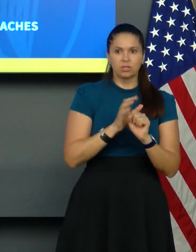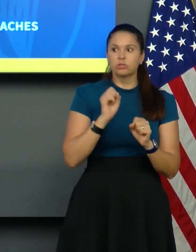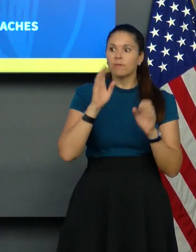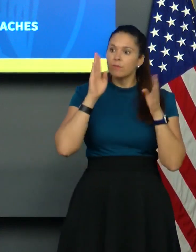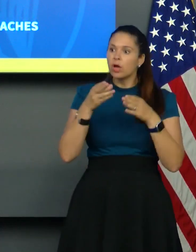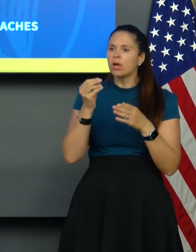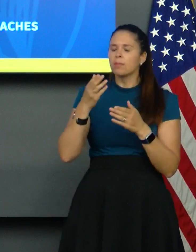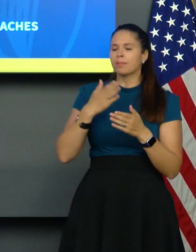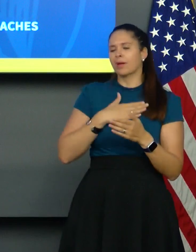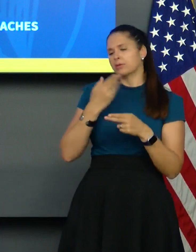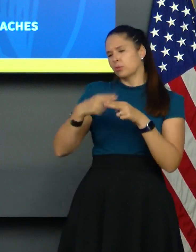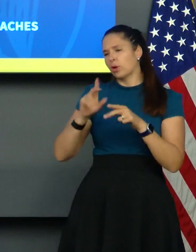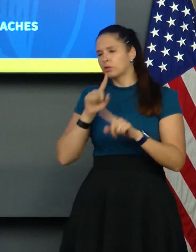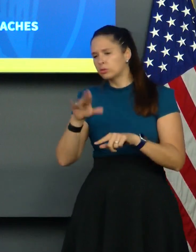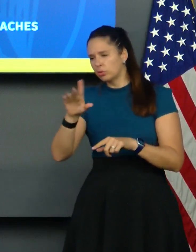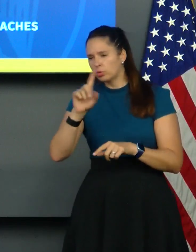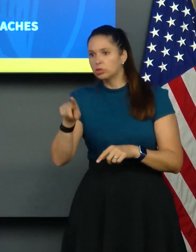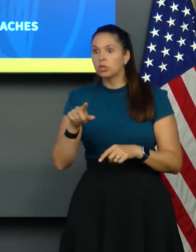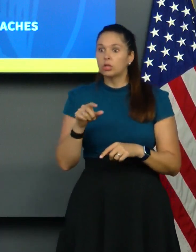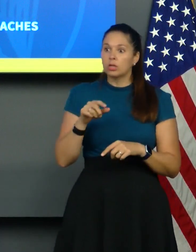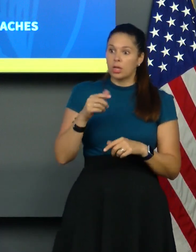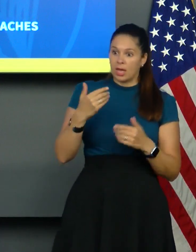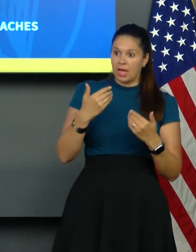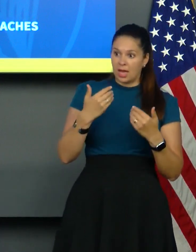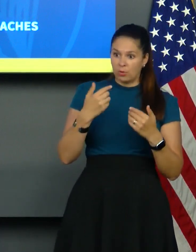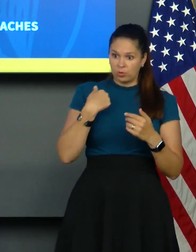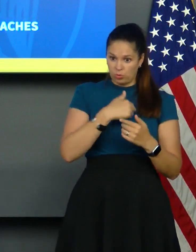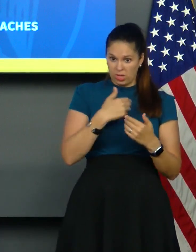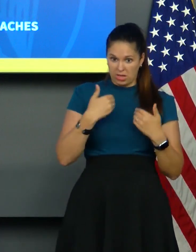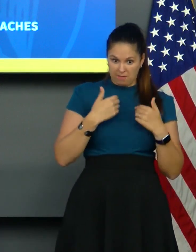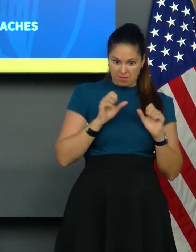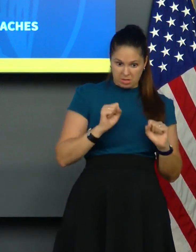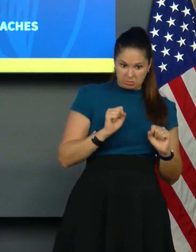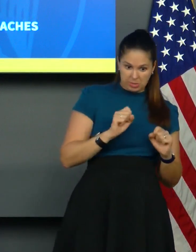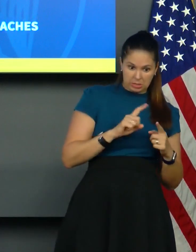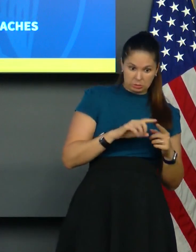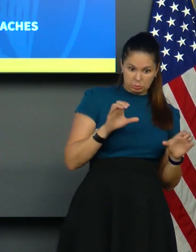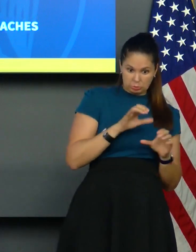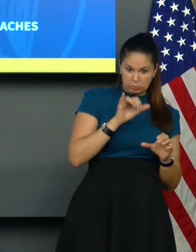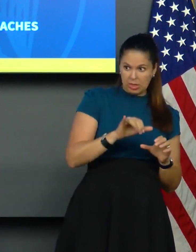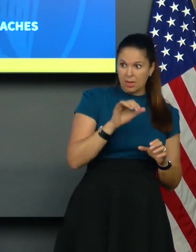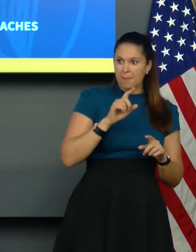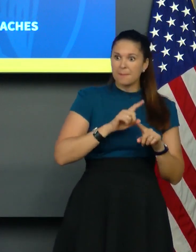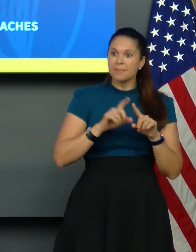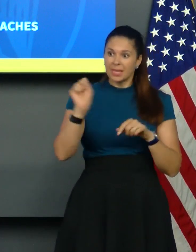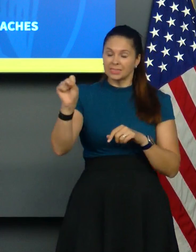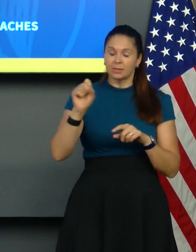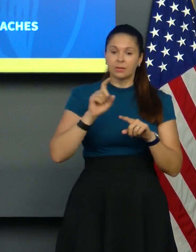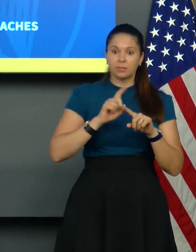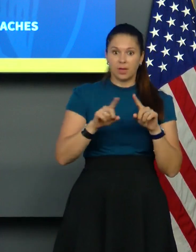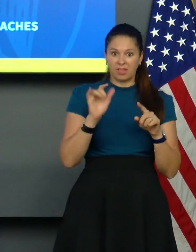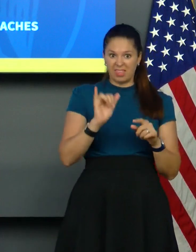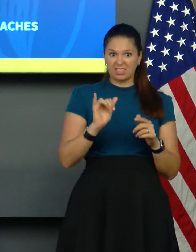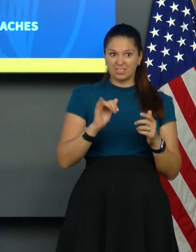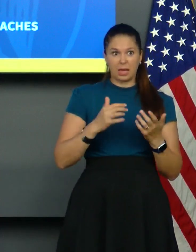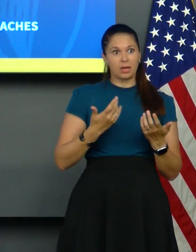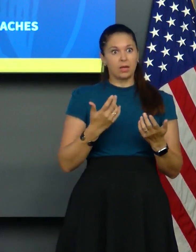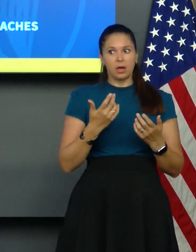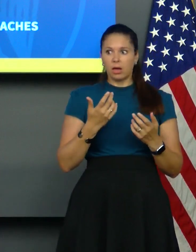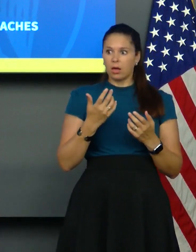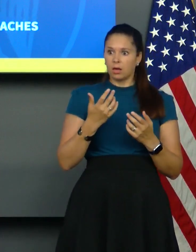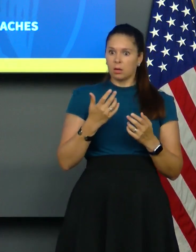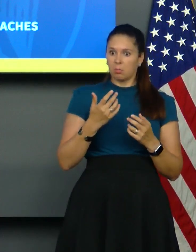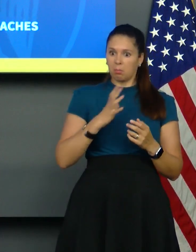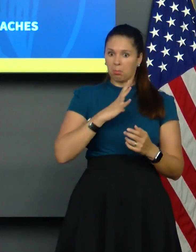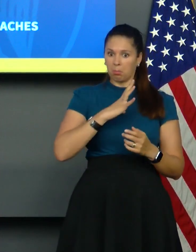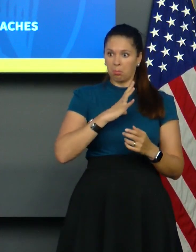answer to your question is, do we have contingencies to do that? Yes. Is it a meaningful, viable option when you don't